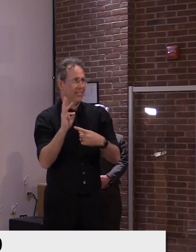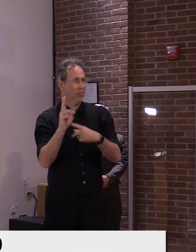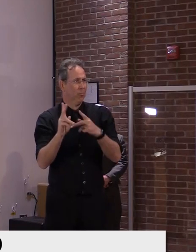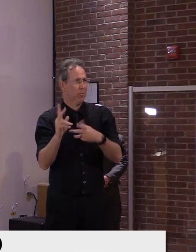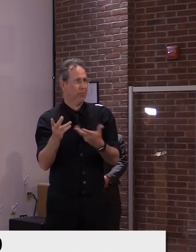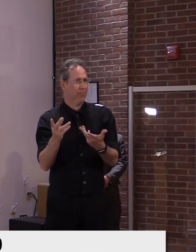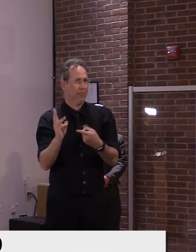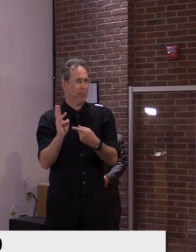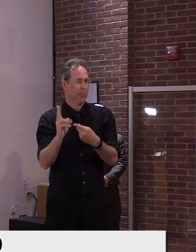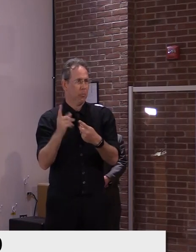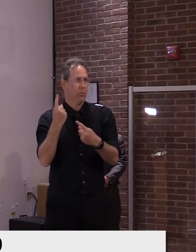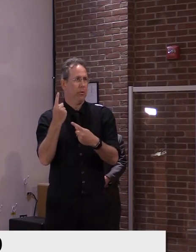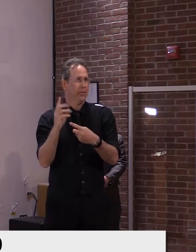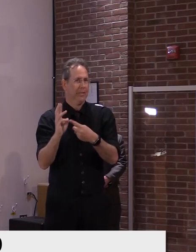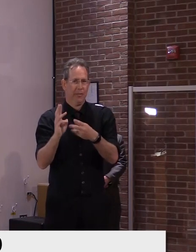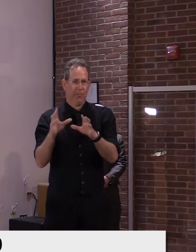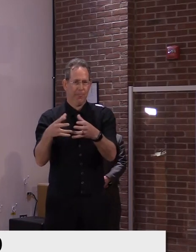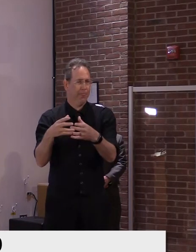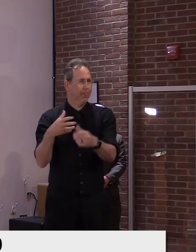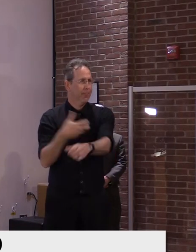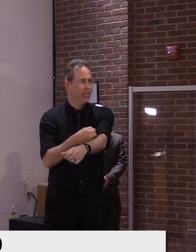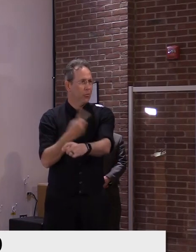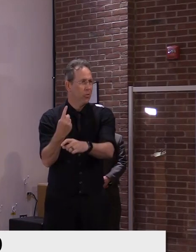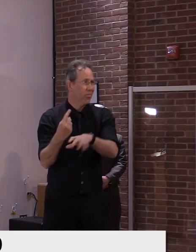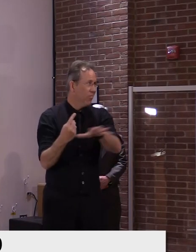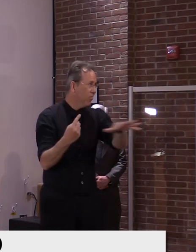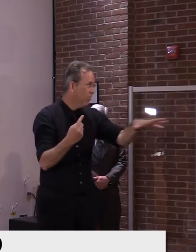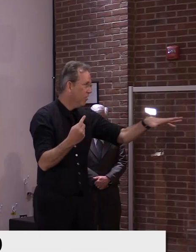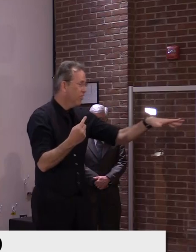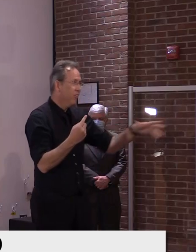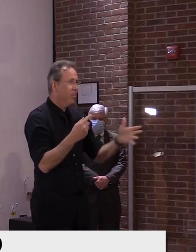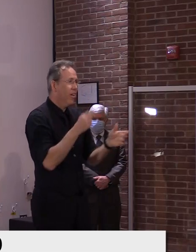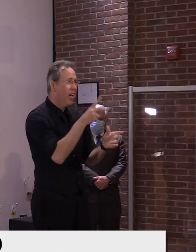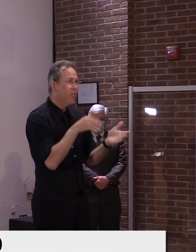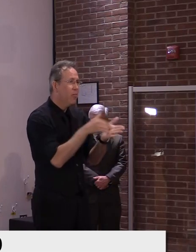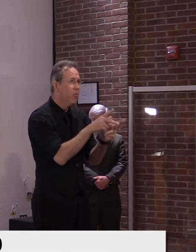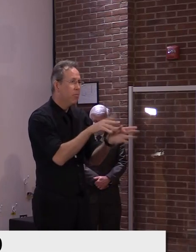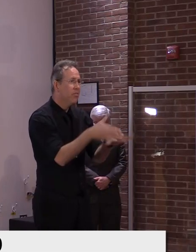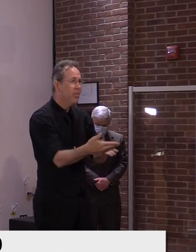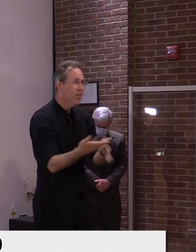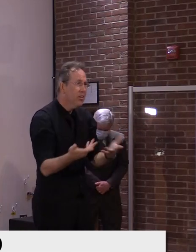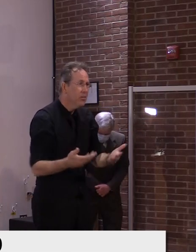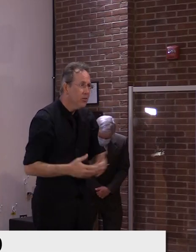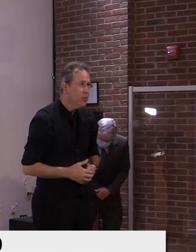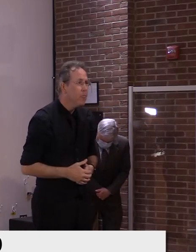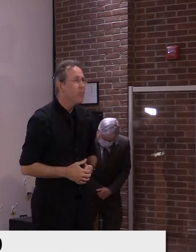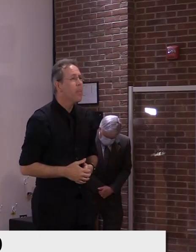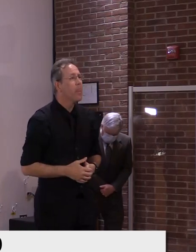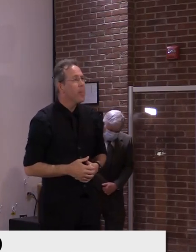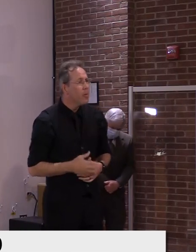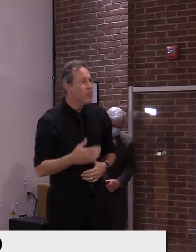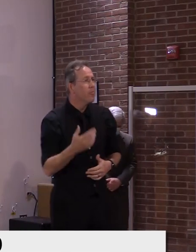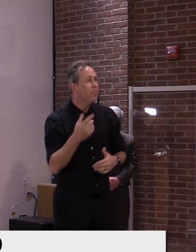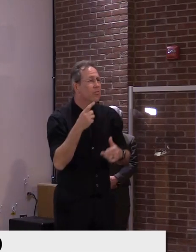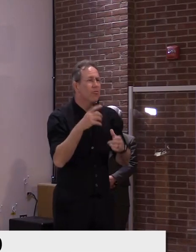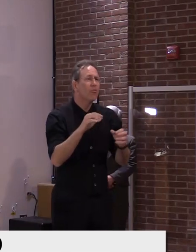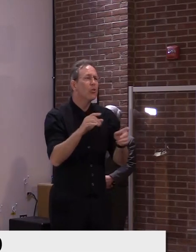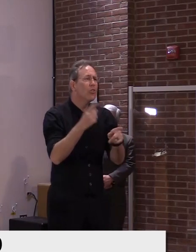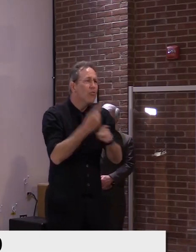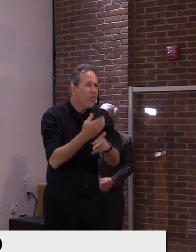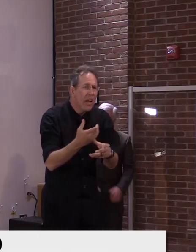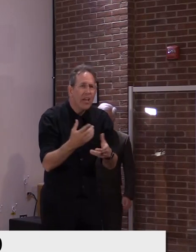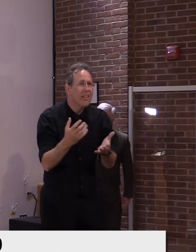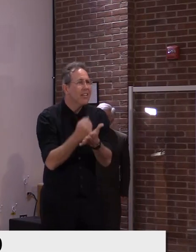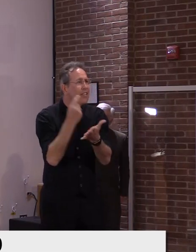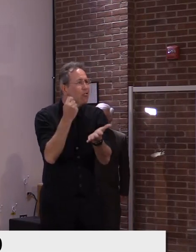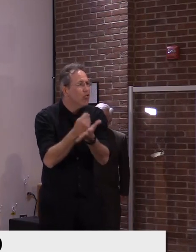the Johnson & Johnson. So I think, again, them taking this time to get this right and to make sure that they get all the information